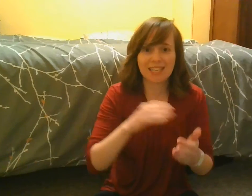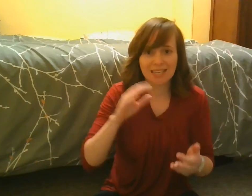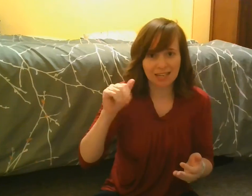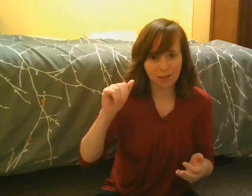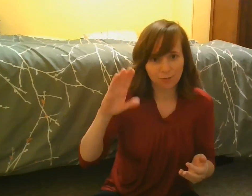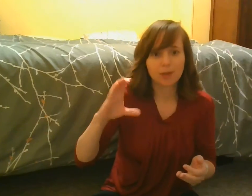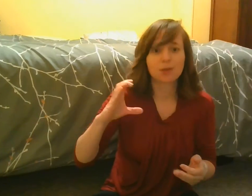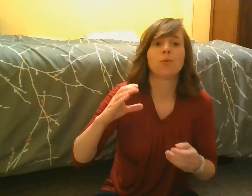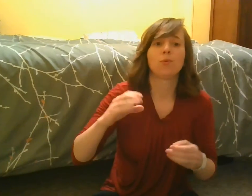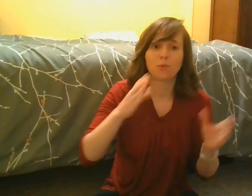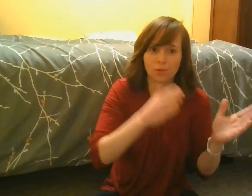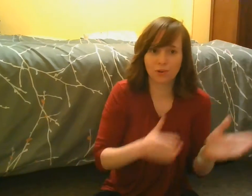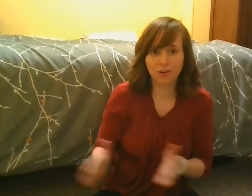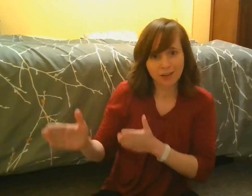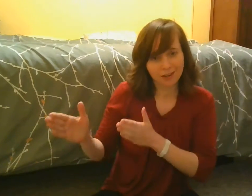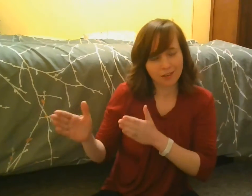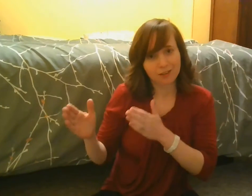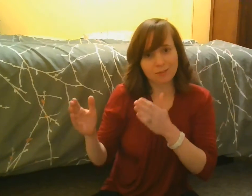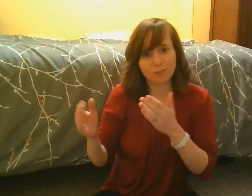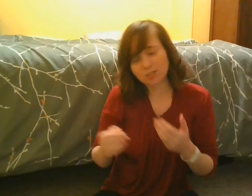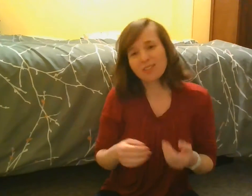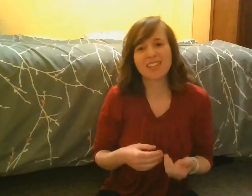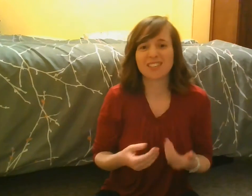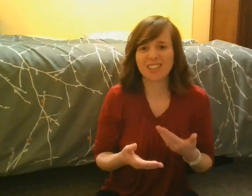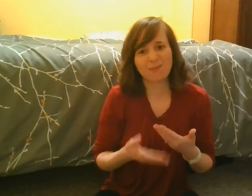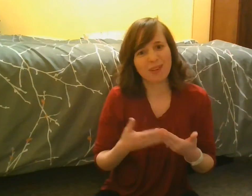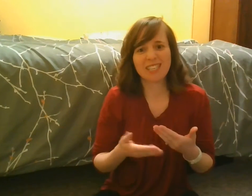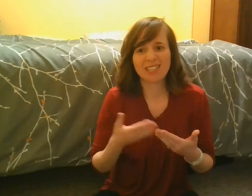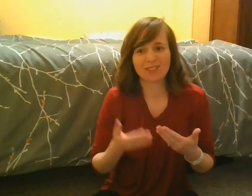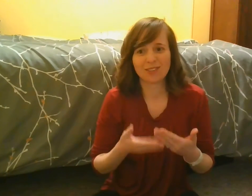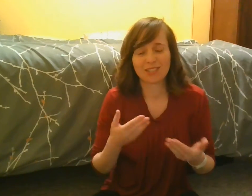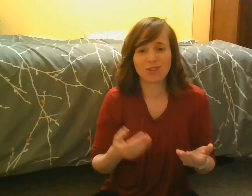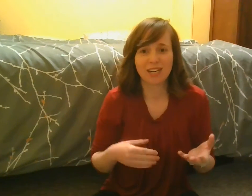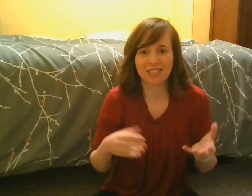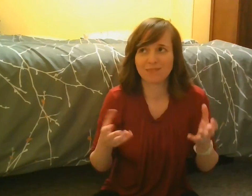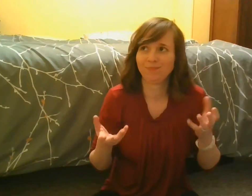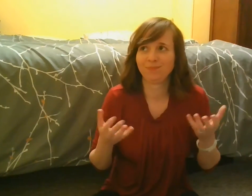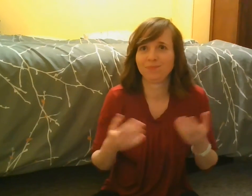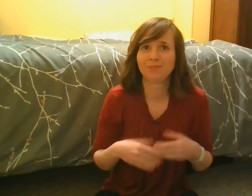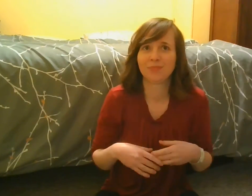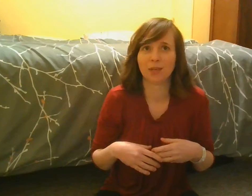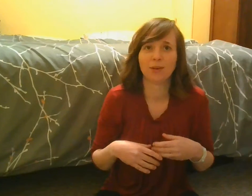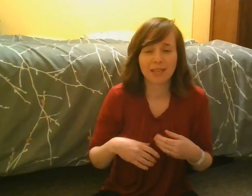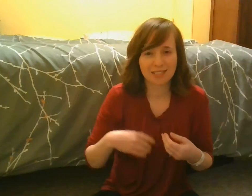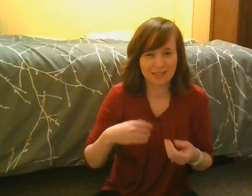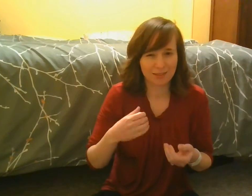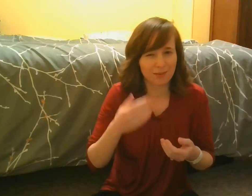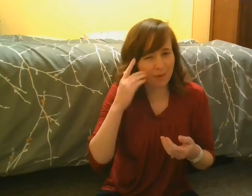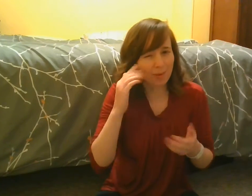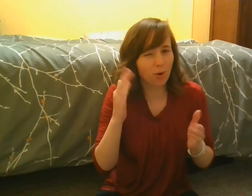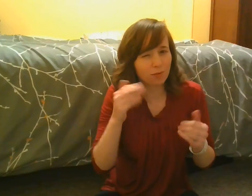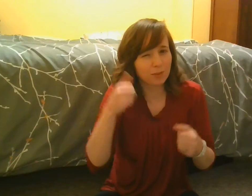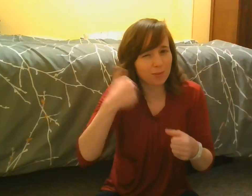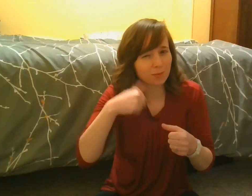in alphabetical order, just so that just kind of makes it easier to try to, to maybe hopefully be able to remember